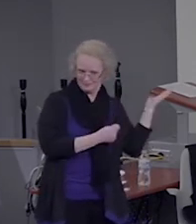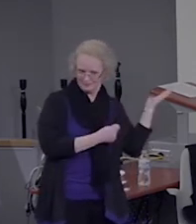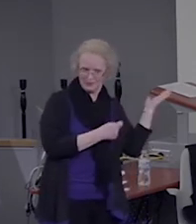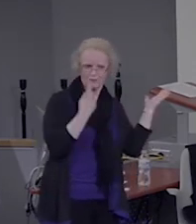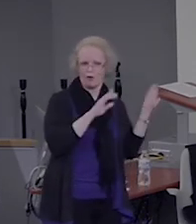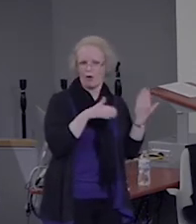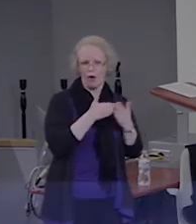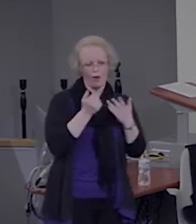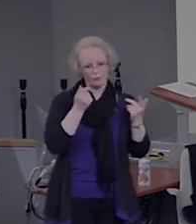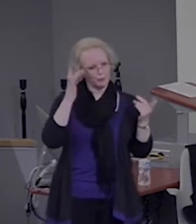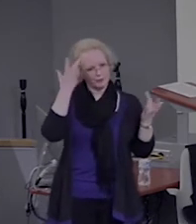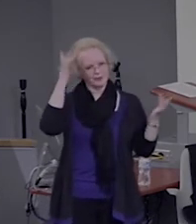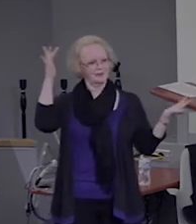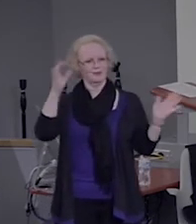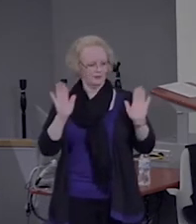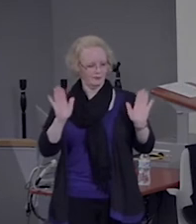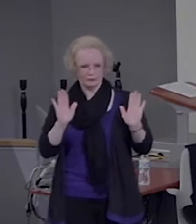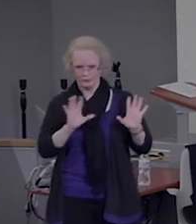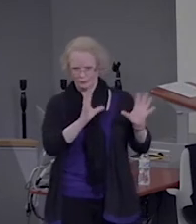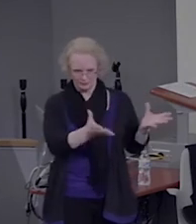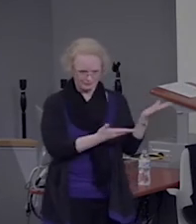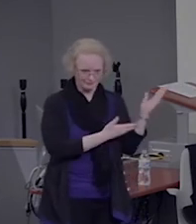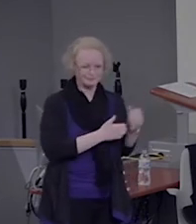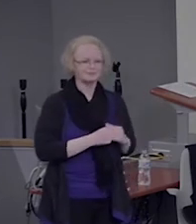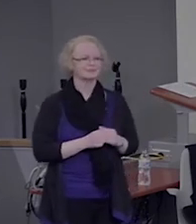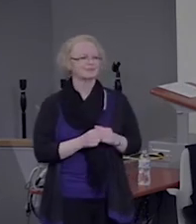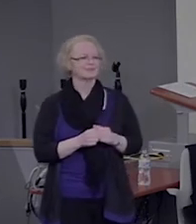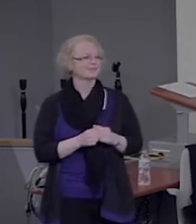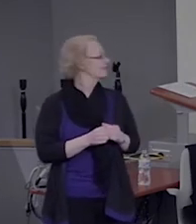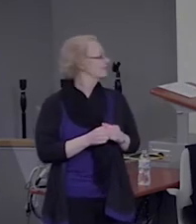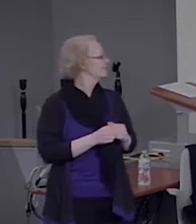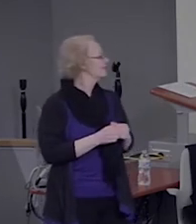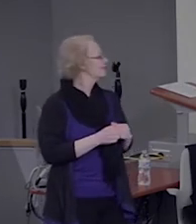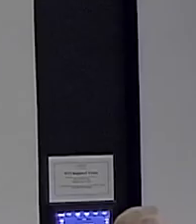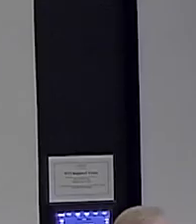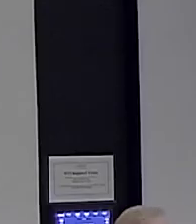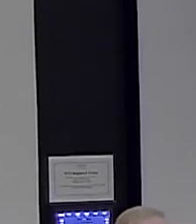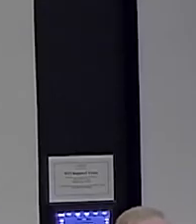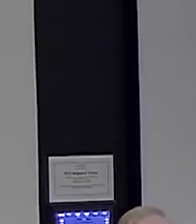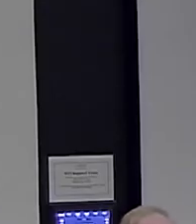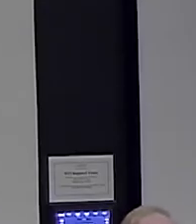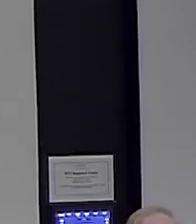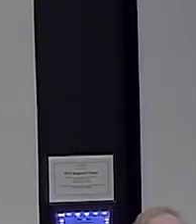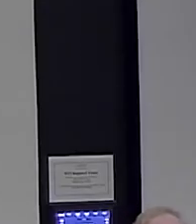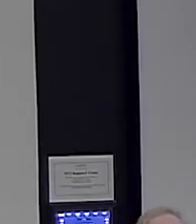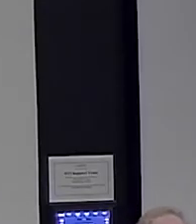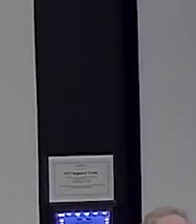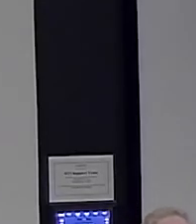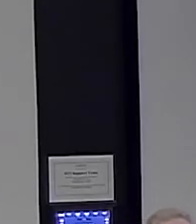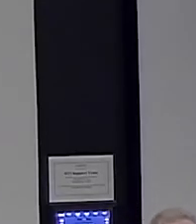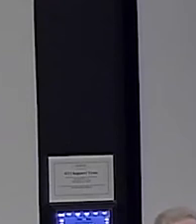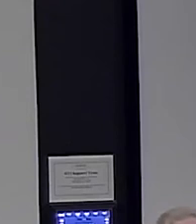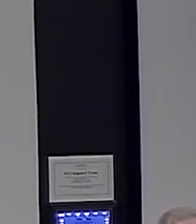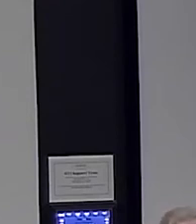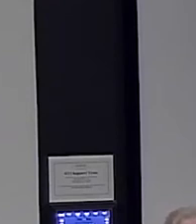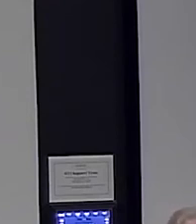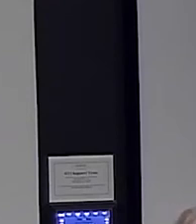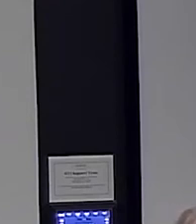brilliant and wonderful and here's my group of collaborators not a trivial group